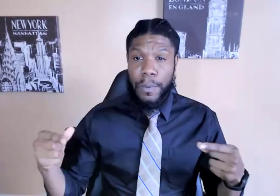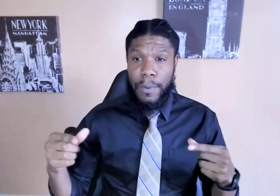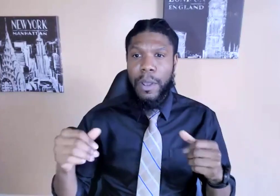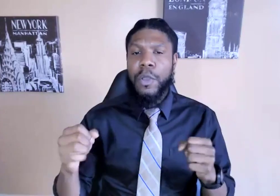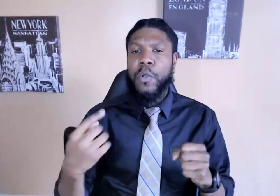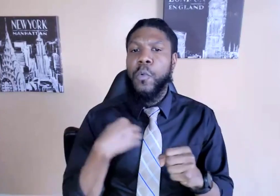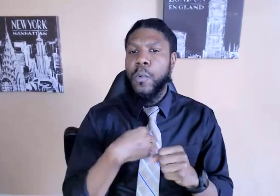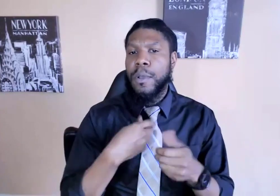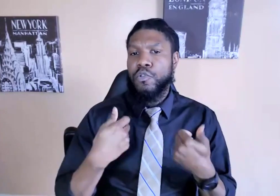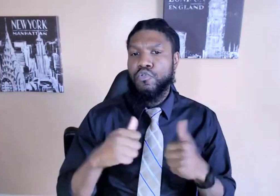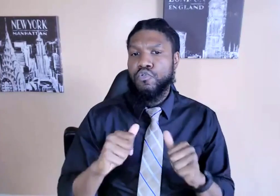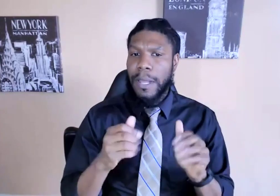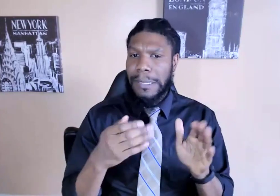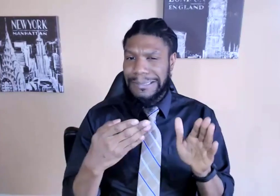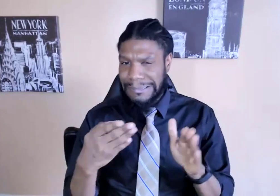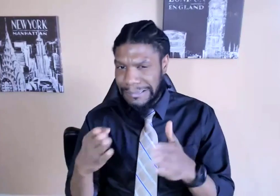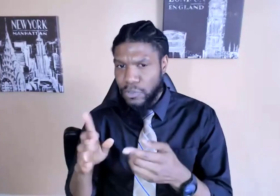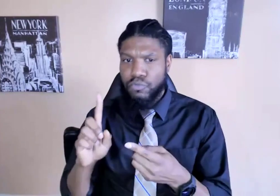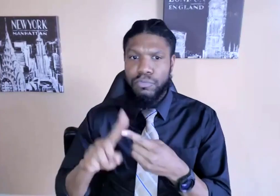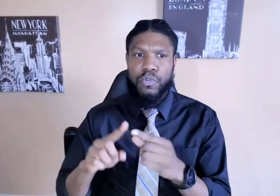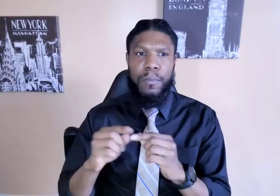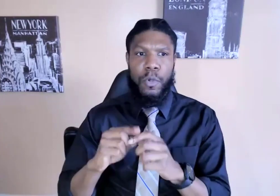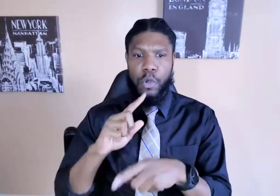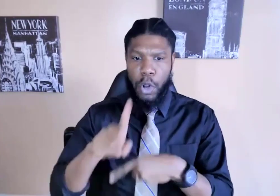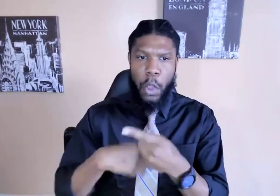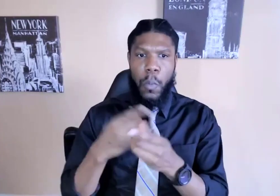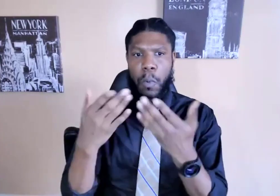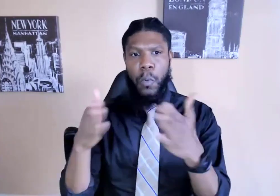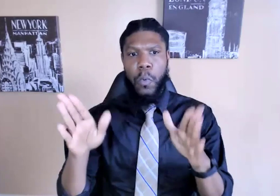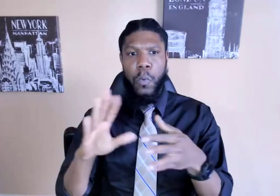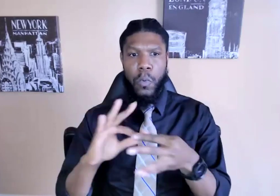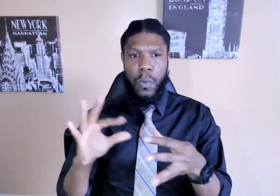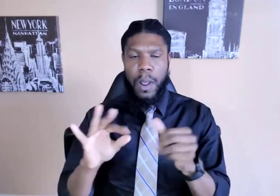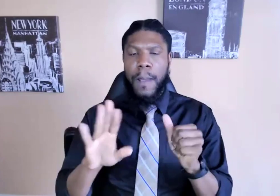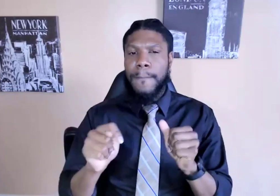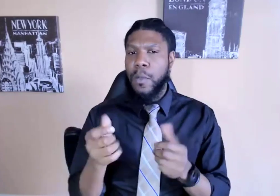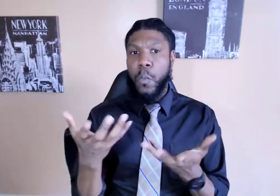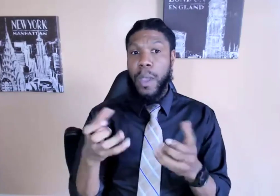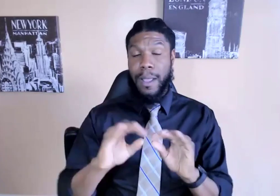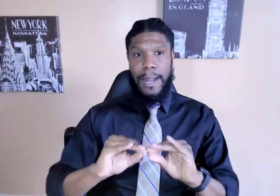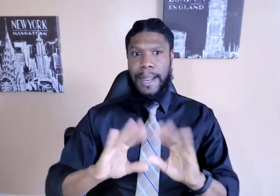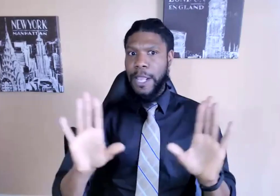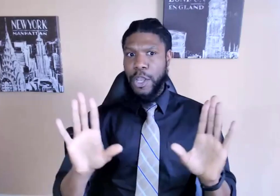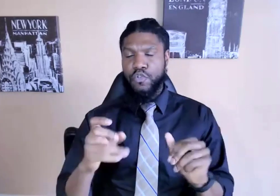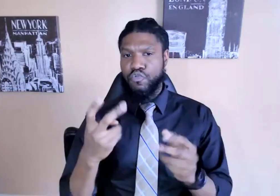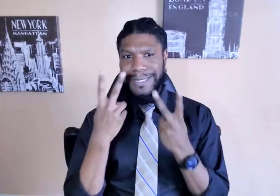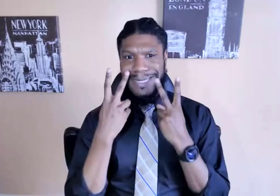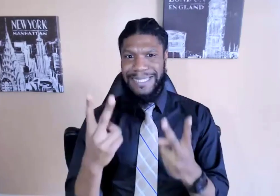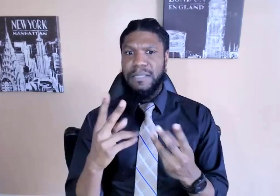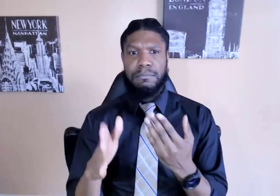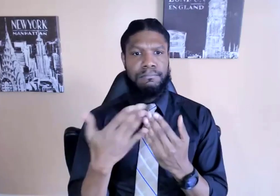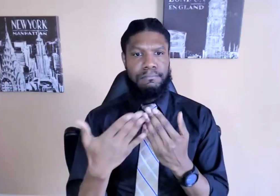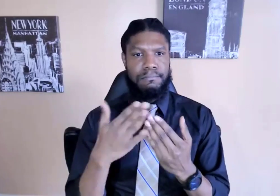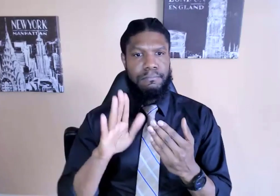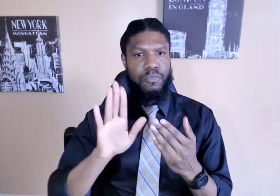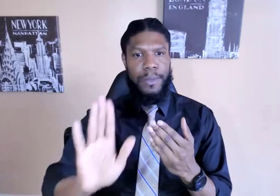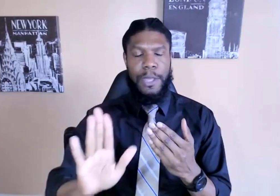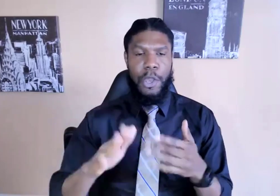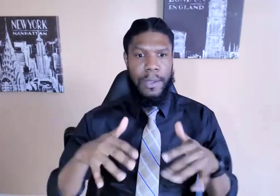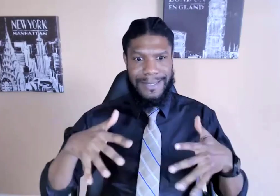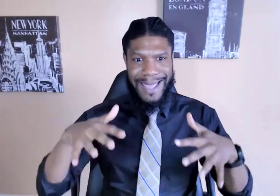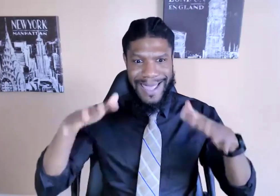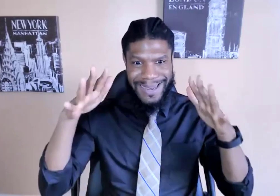comments, but the fear is present, the anxiety is present. So I think this conversation is very